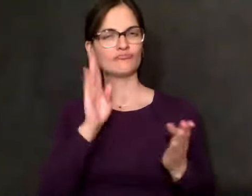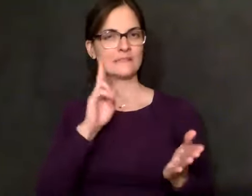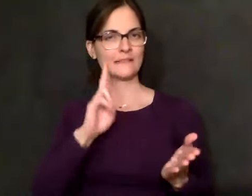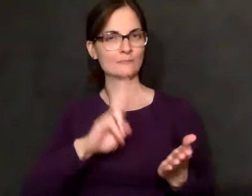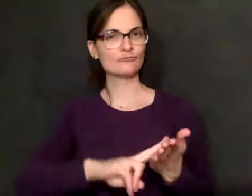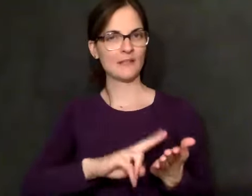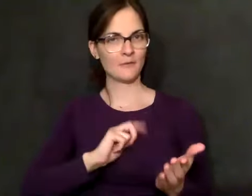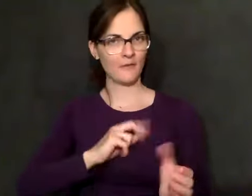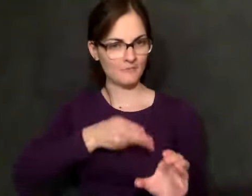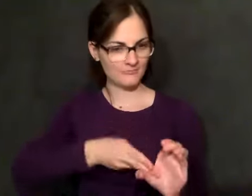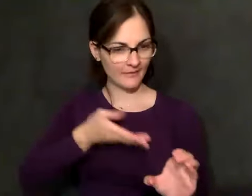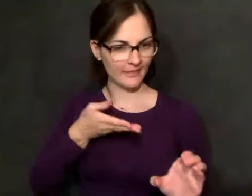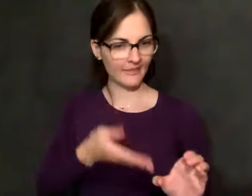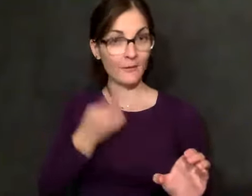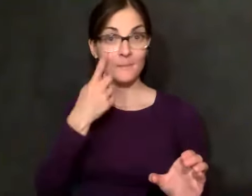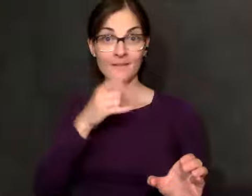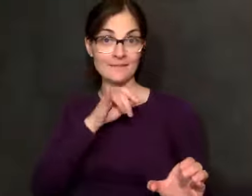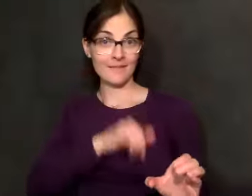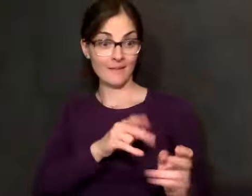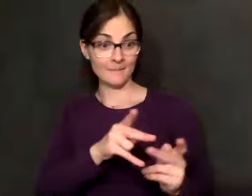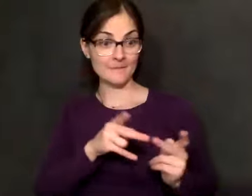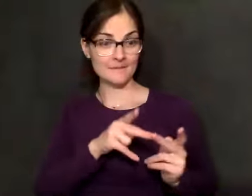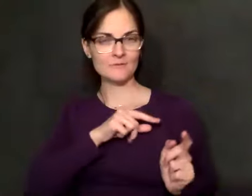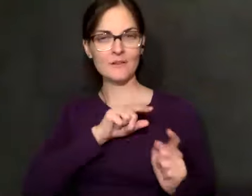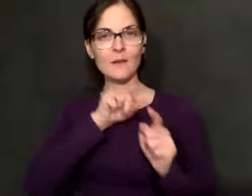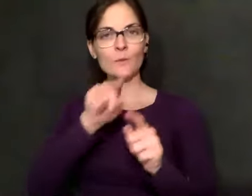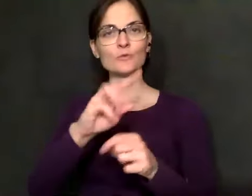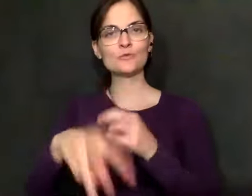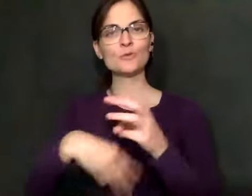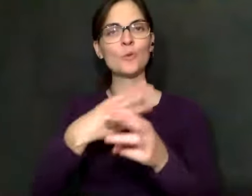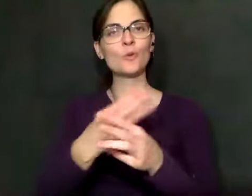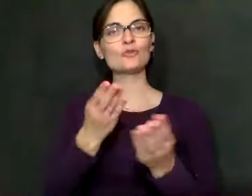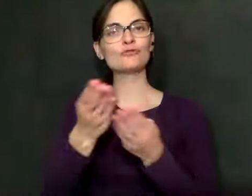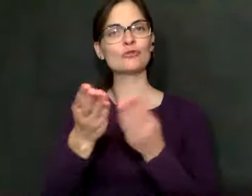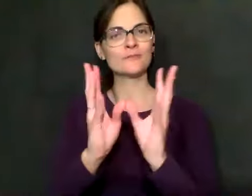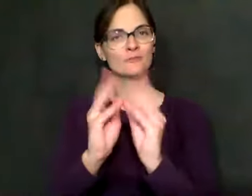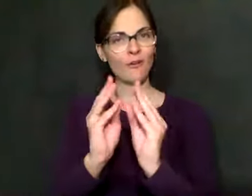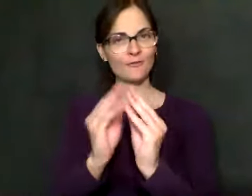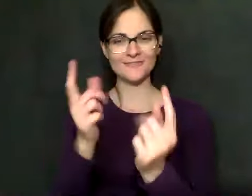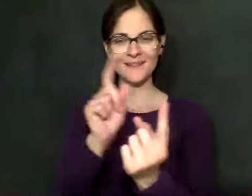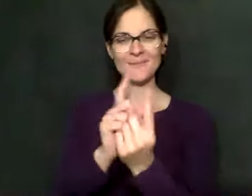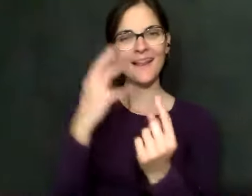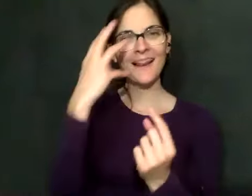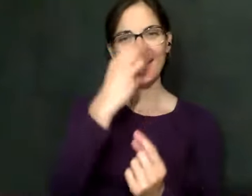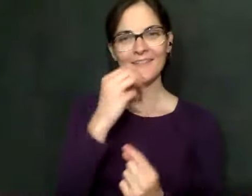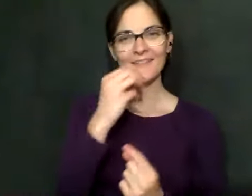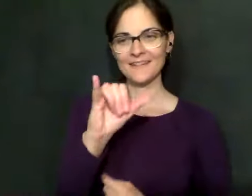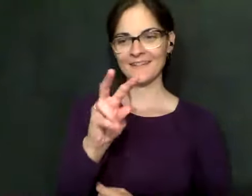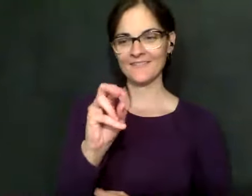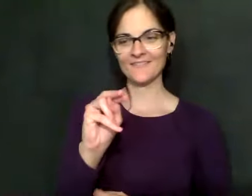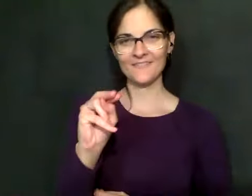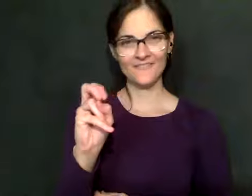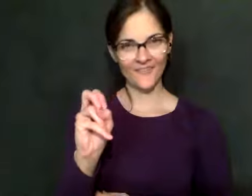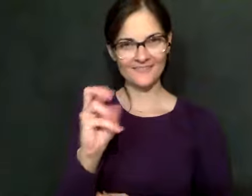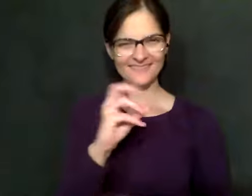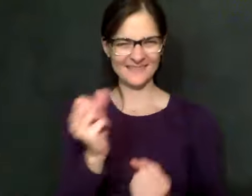the General Secretary, eventually I ended up going to the World Service Conference and meeting the lovely Yvonne and many others.